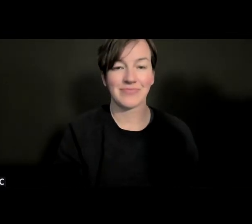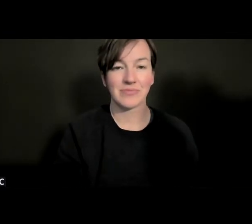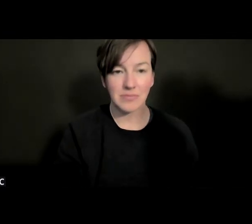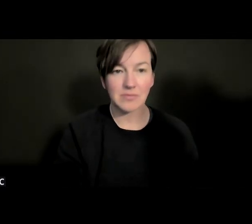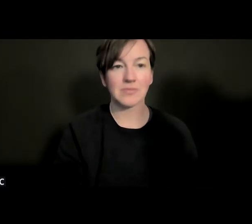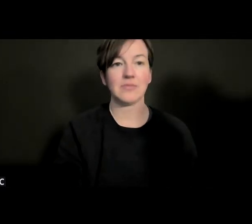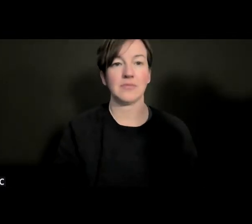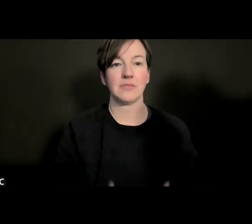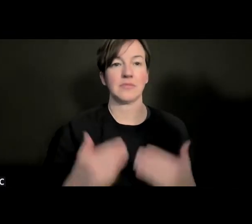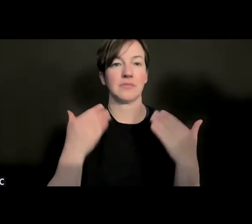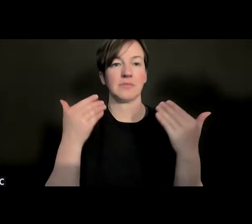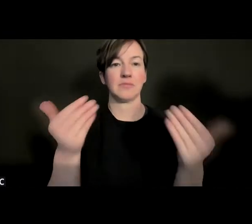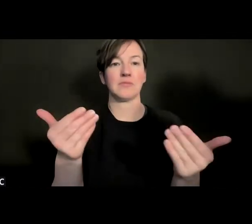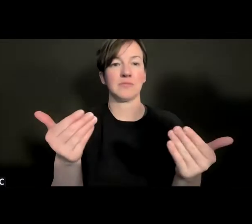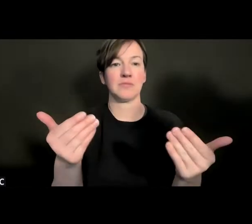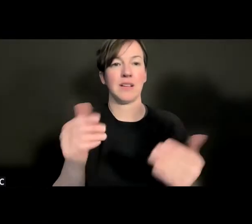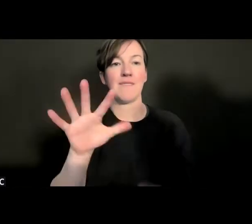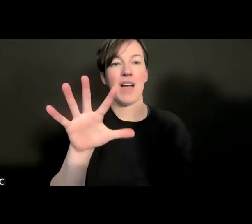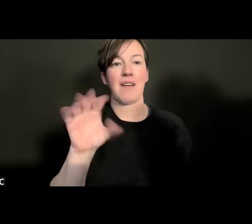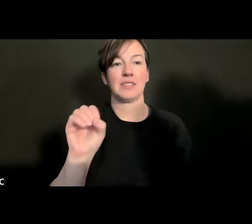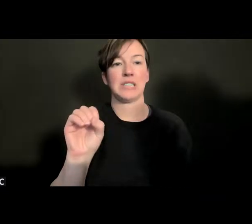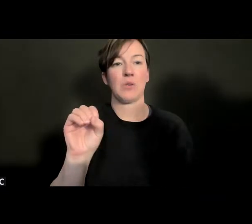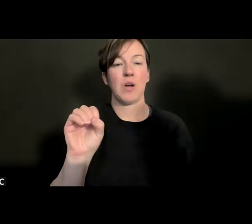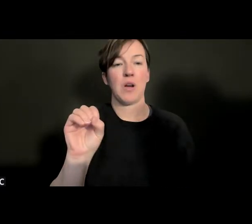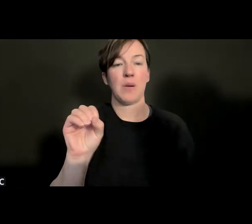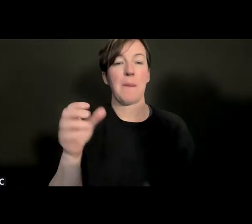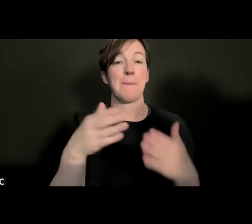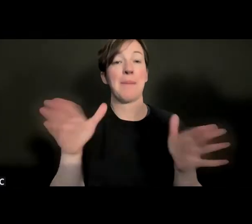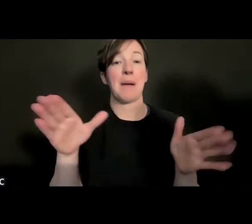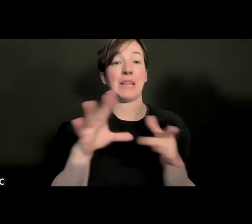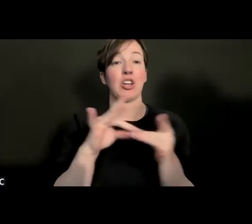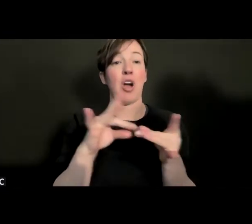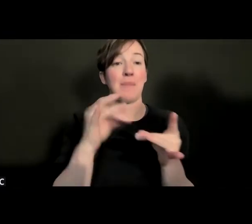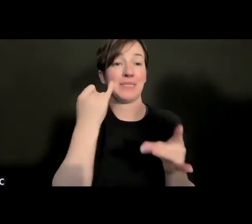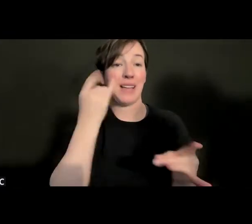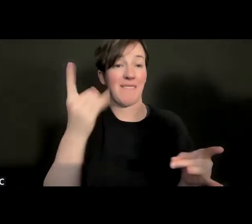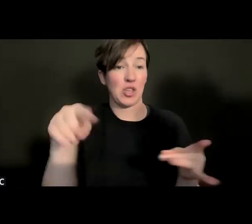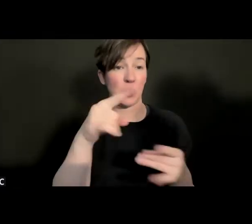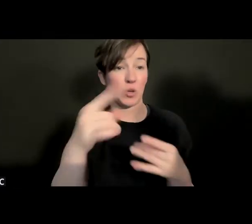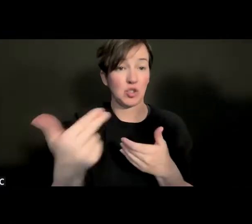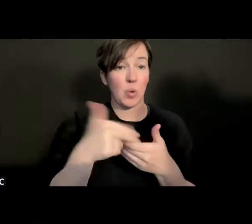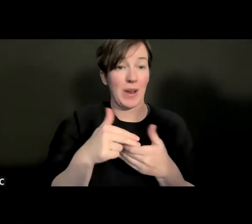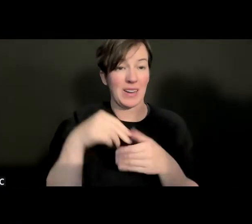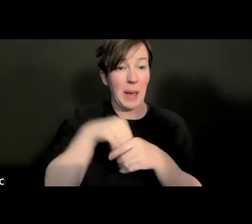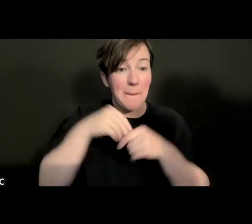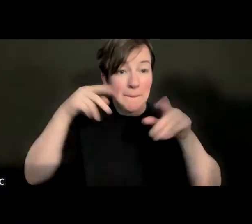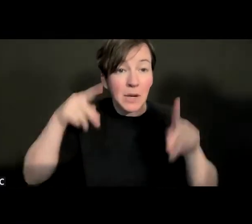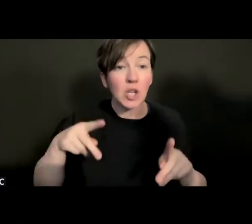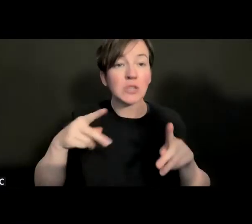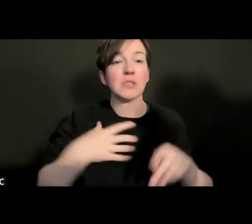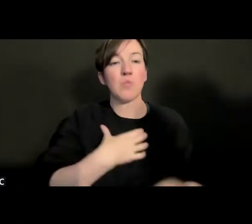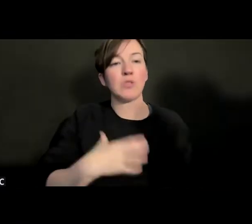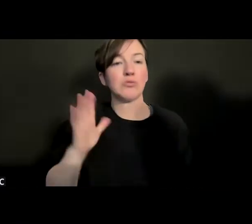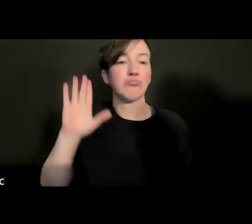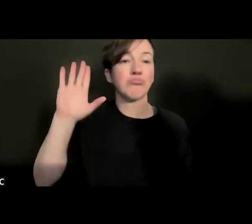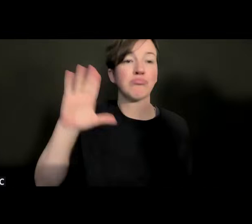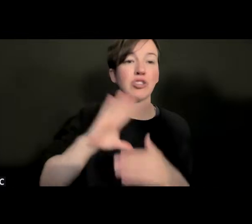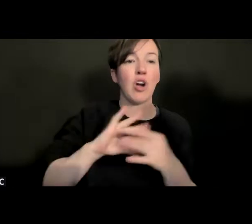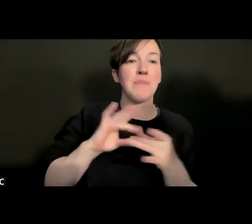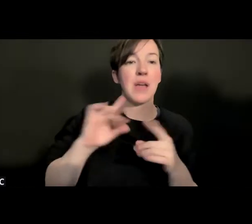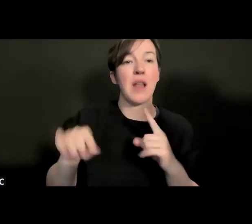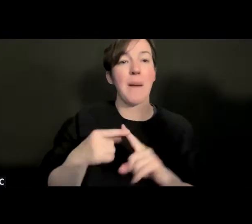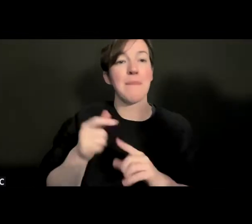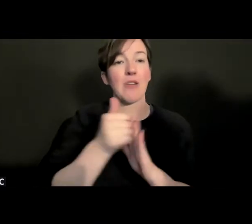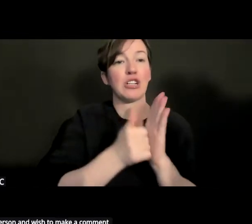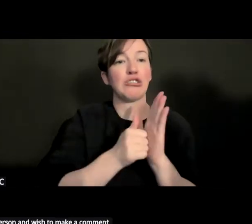Motion carries 5-0. Public comments. If you are joining us in person and wish to make a comment about an